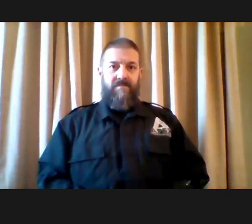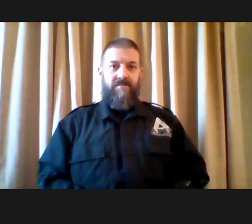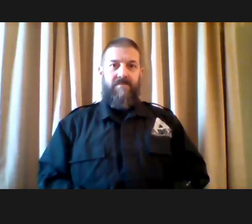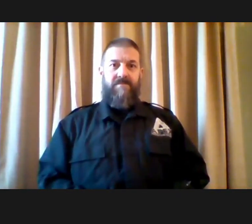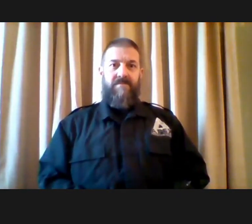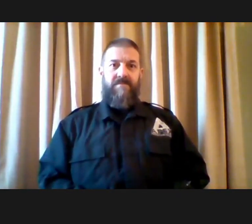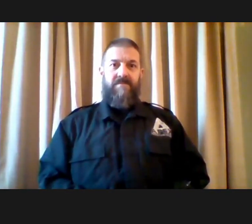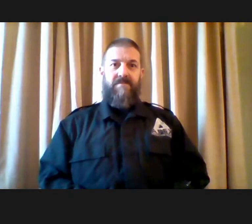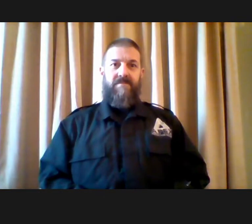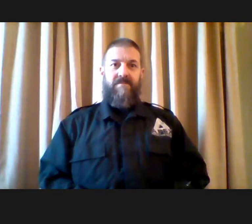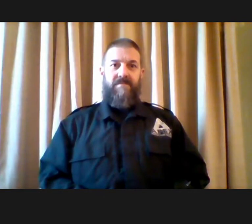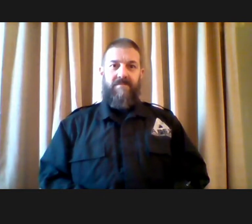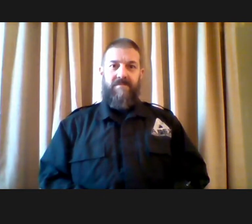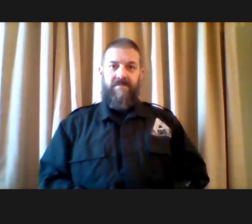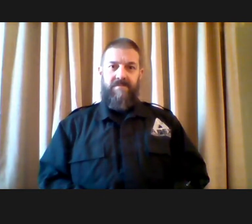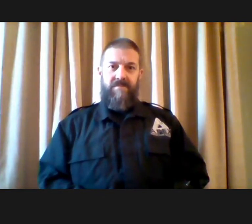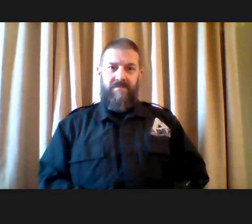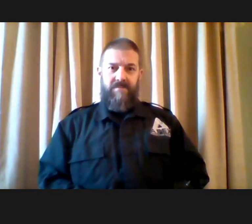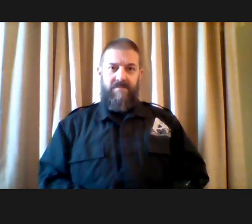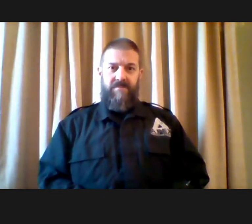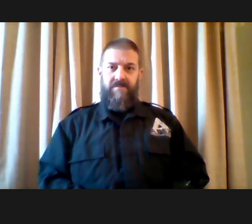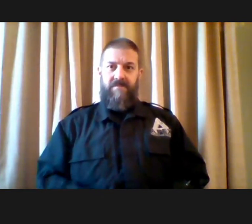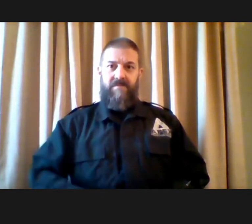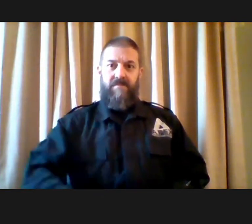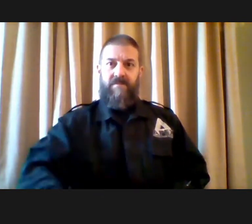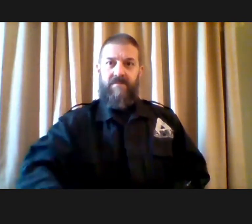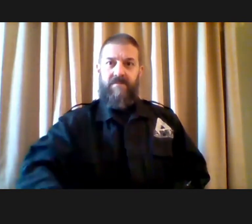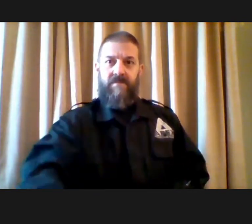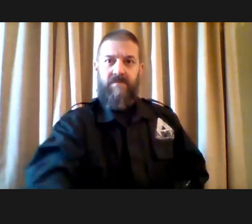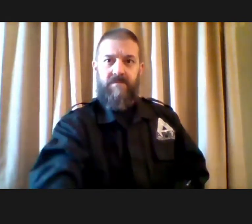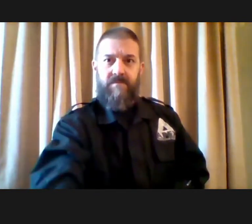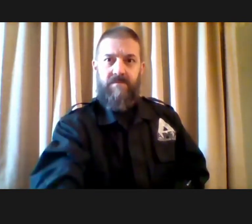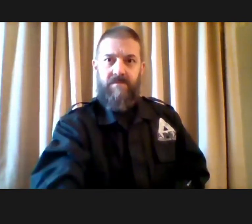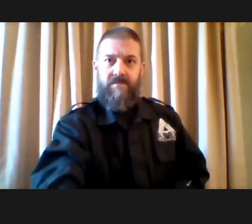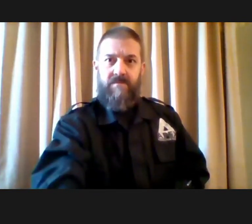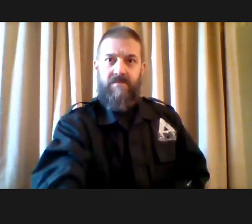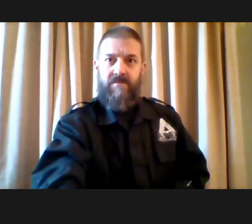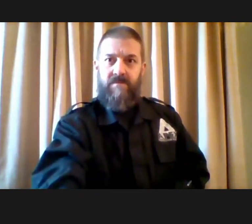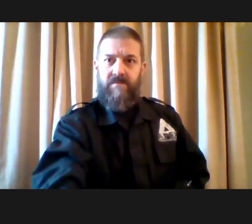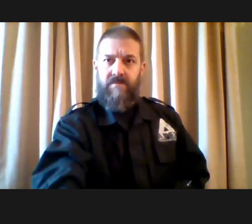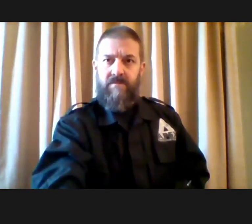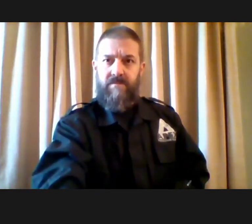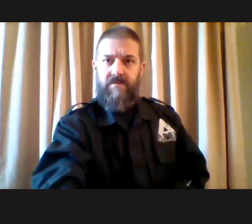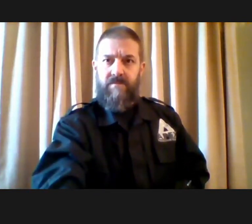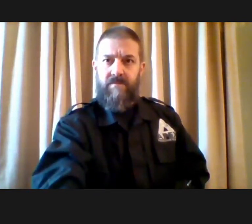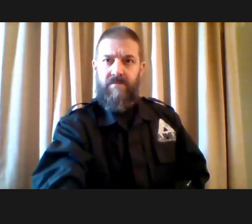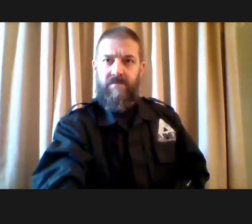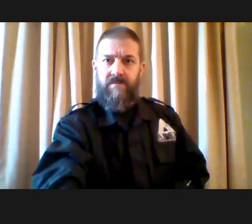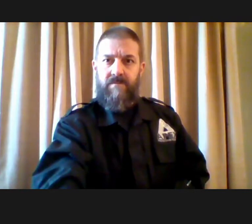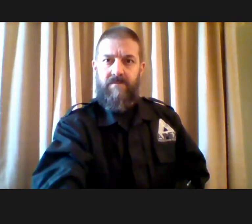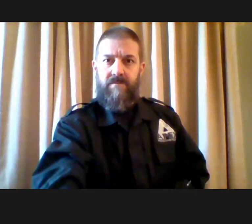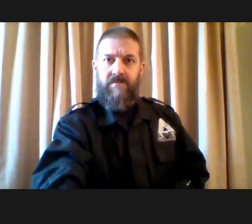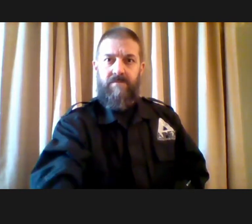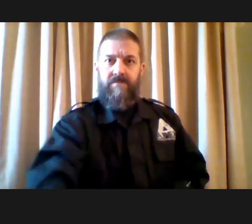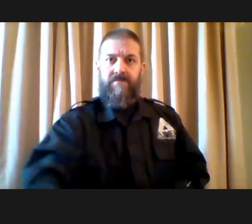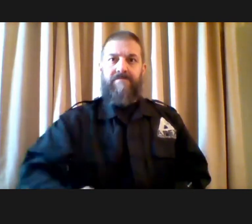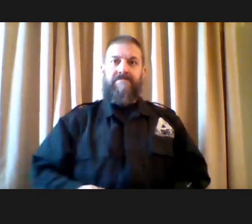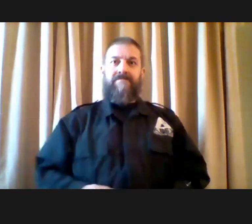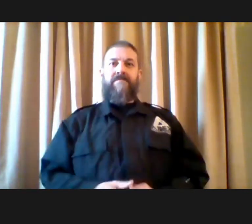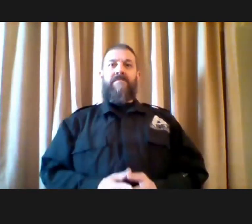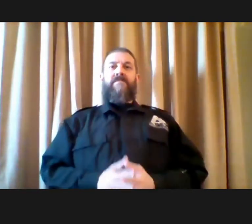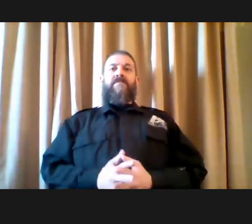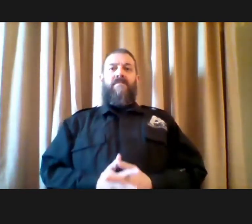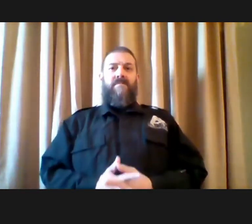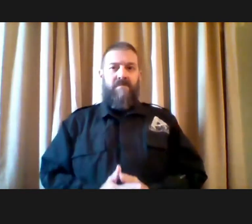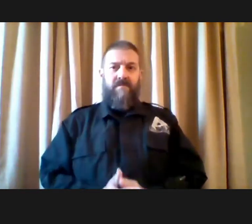needed, what you need to buy, tools. It could not be simpler to create something that protects your animals and